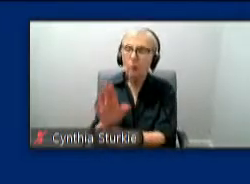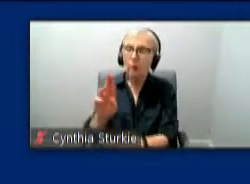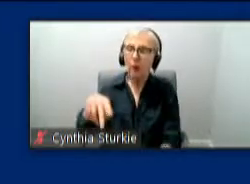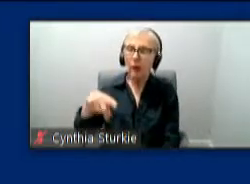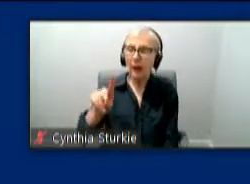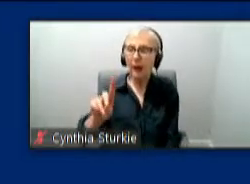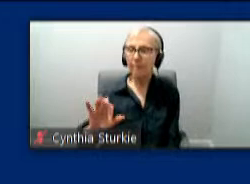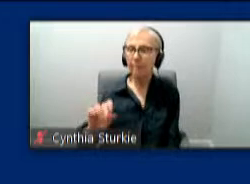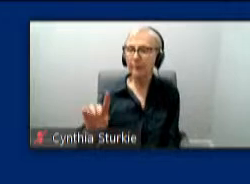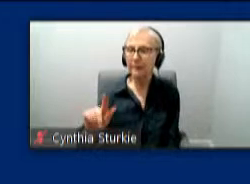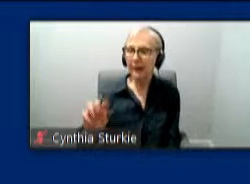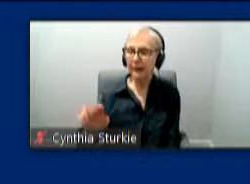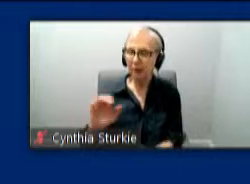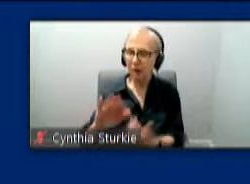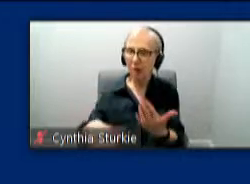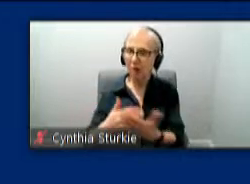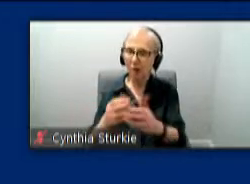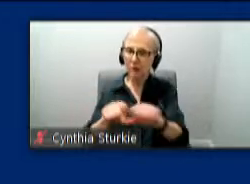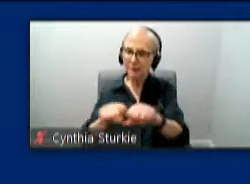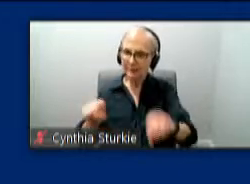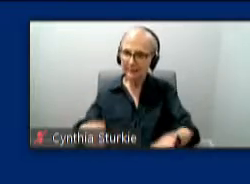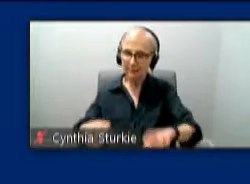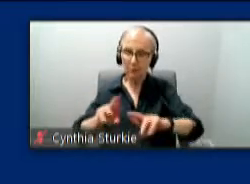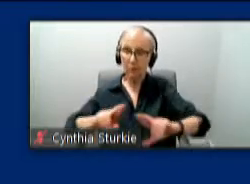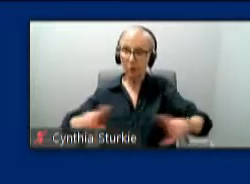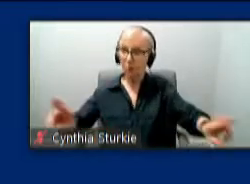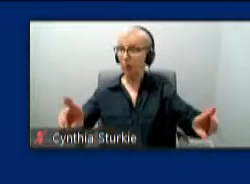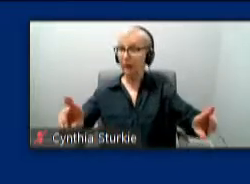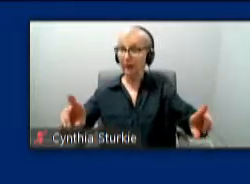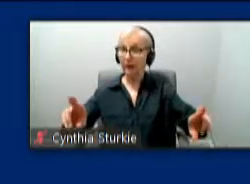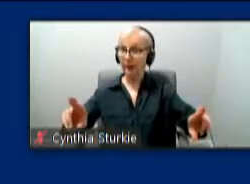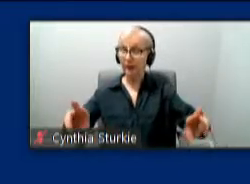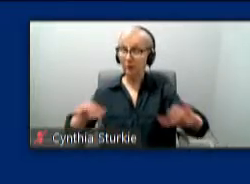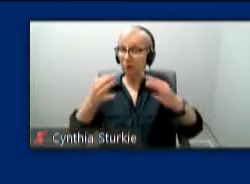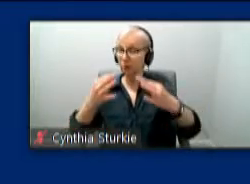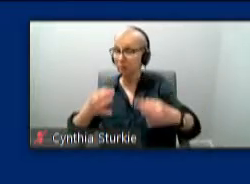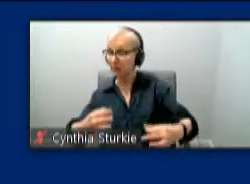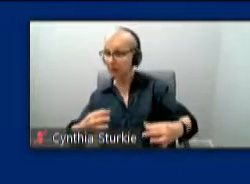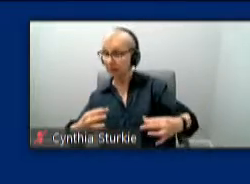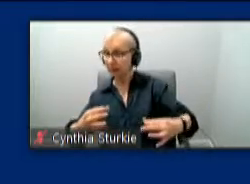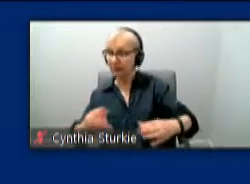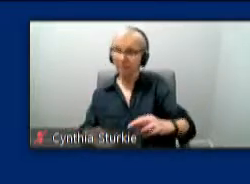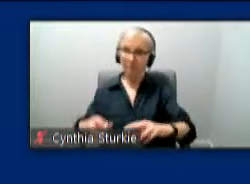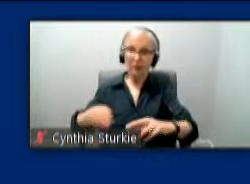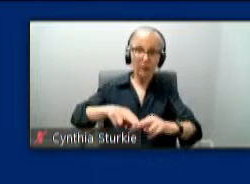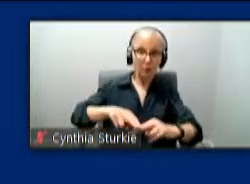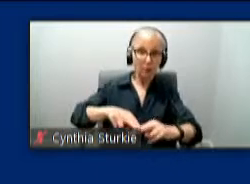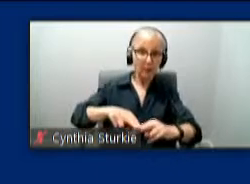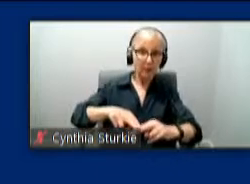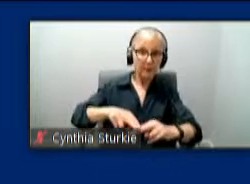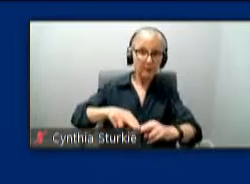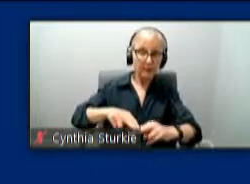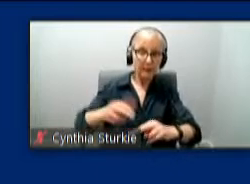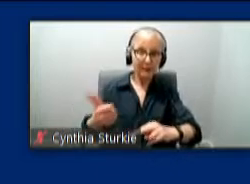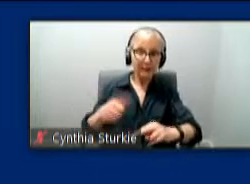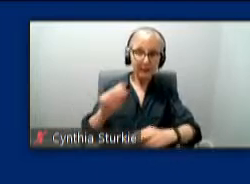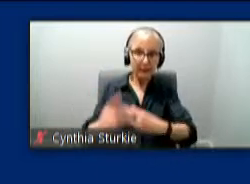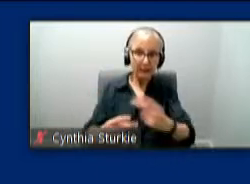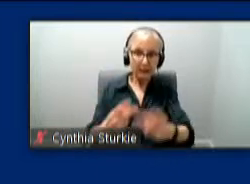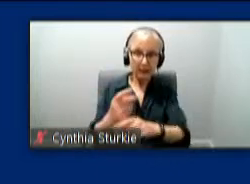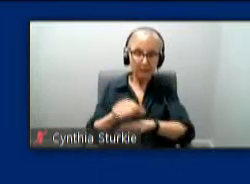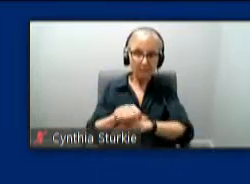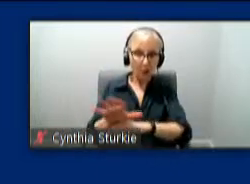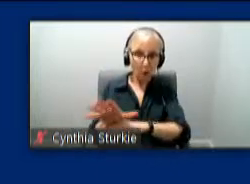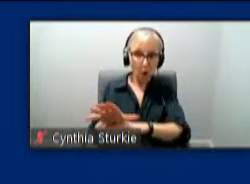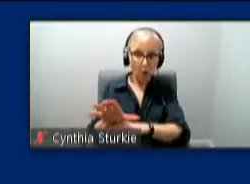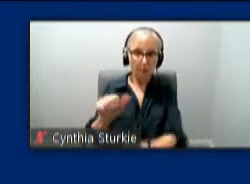and surveillance systems so that they are ready to determine if there's an increase in any type of COVID